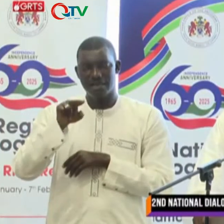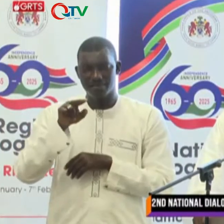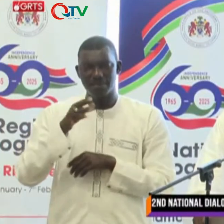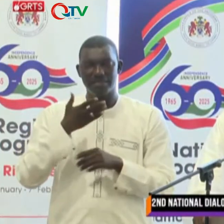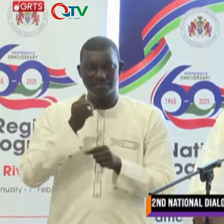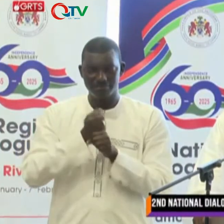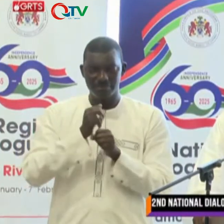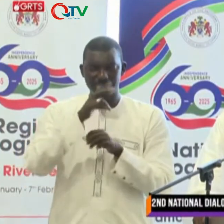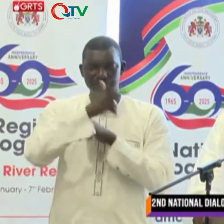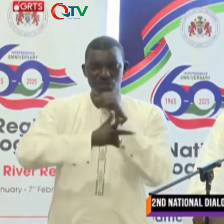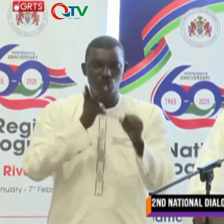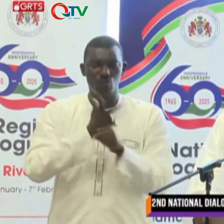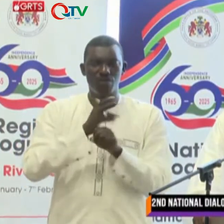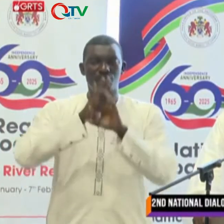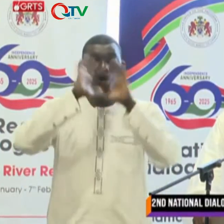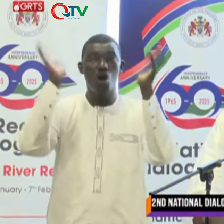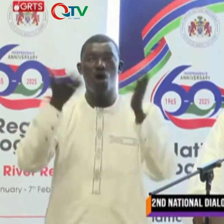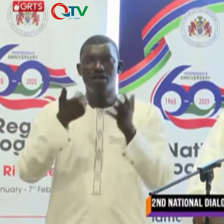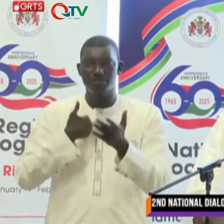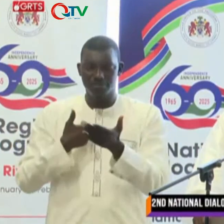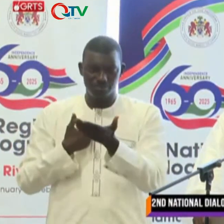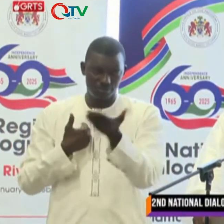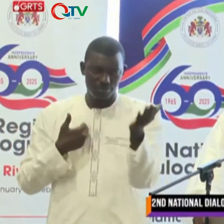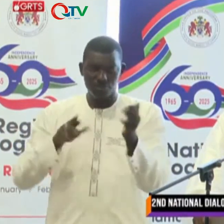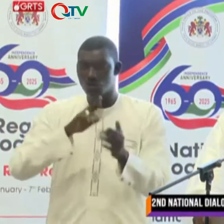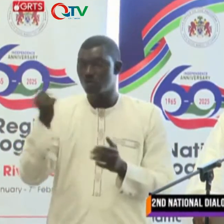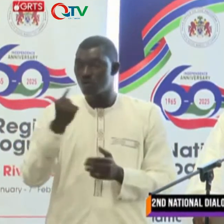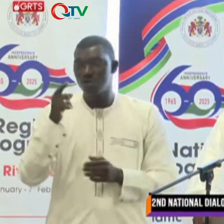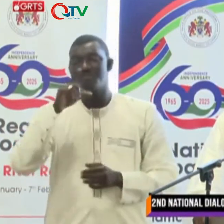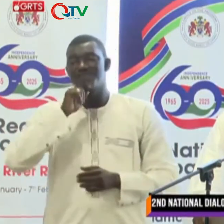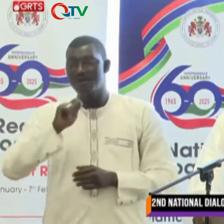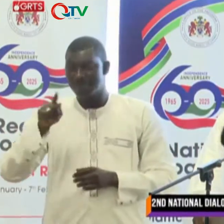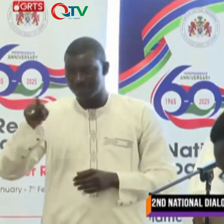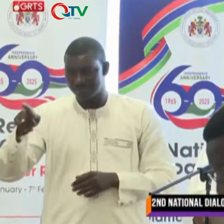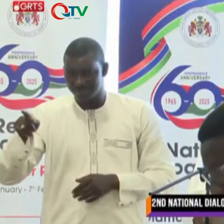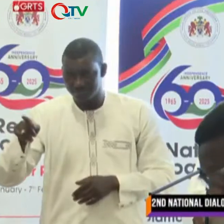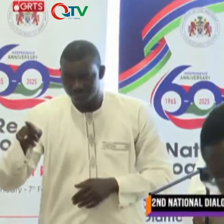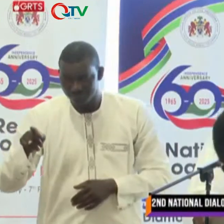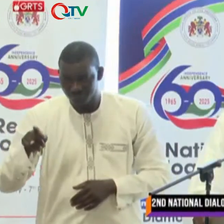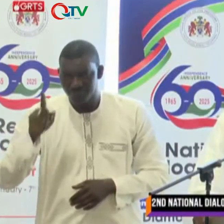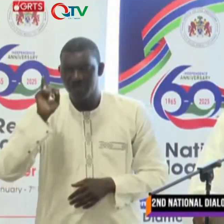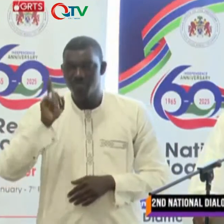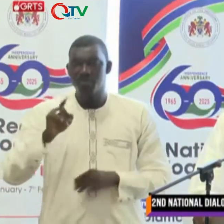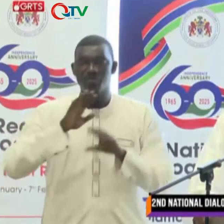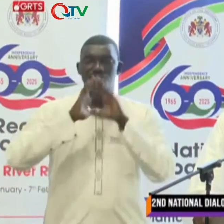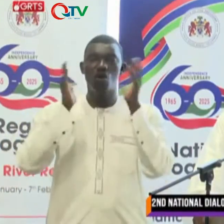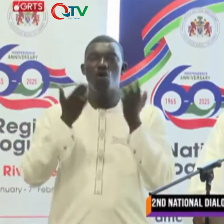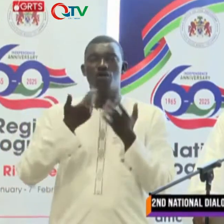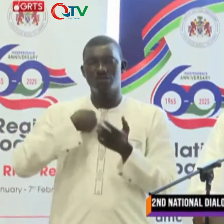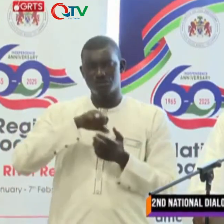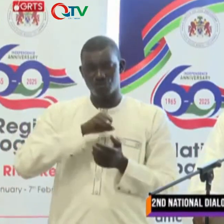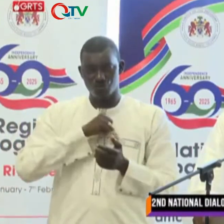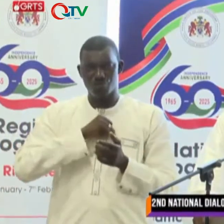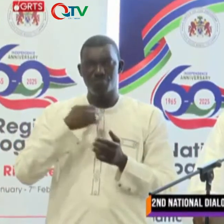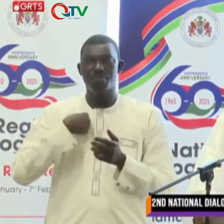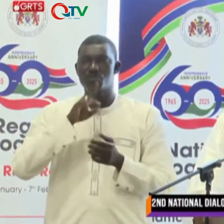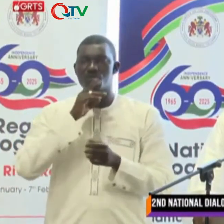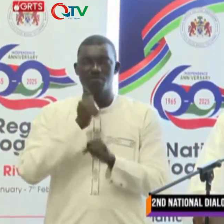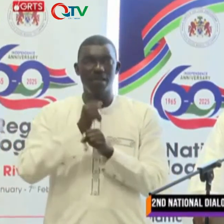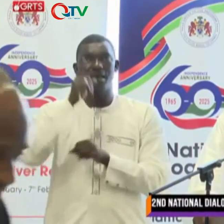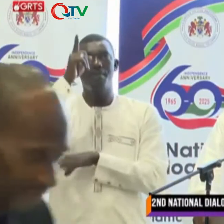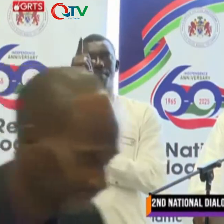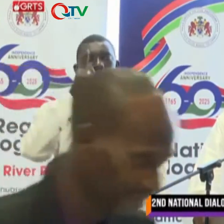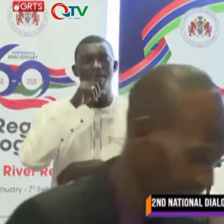all the creatures, unquote, not just for mankind, but for all his creation,